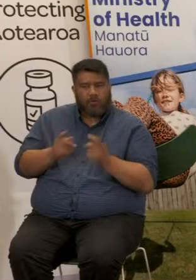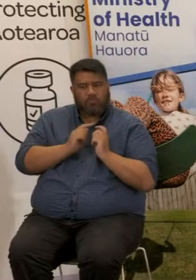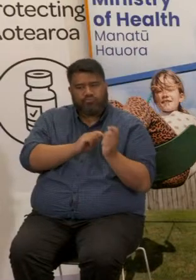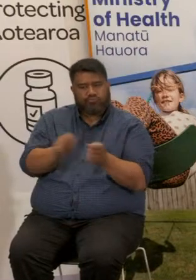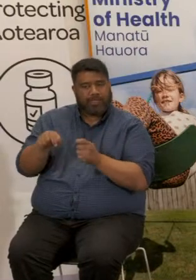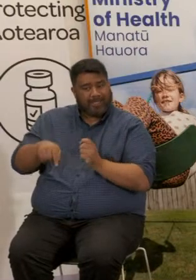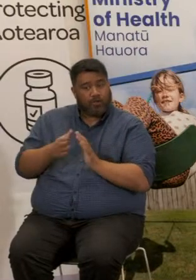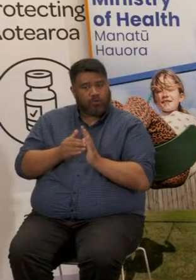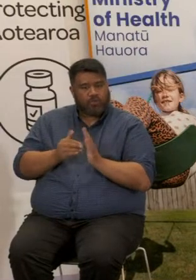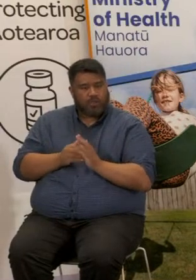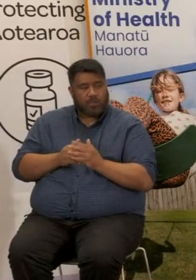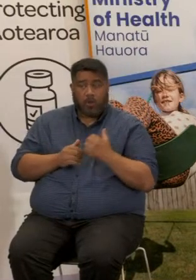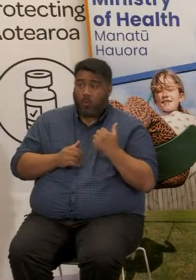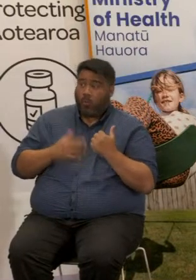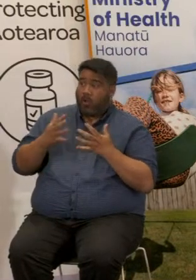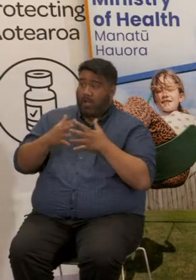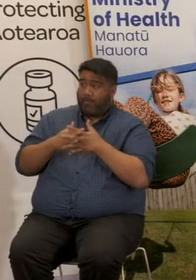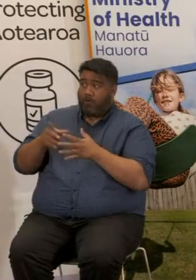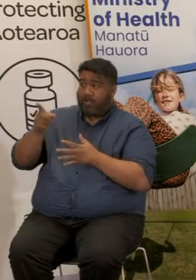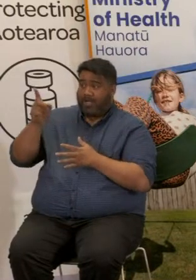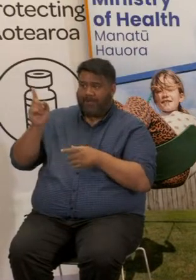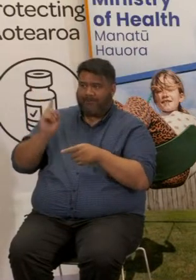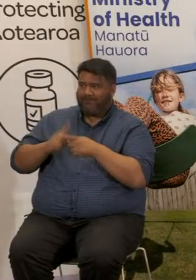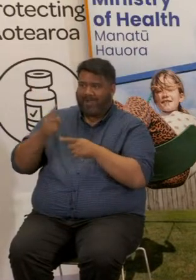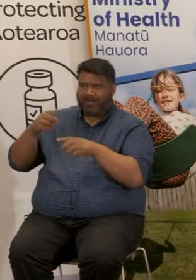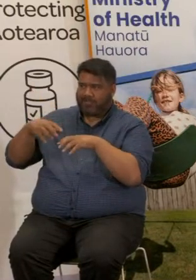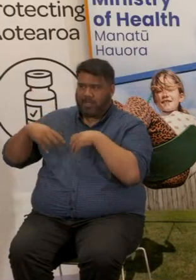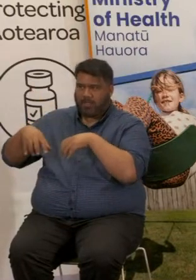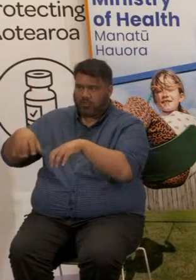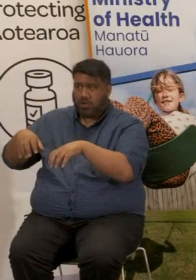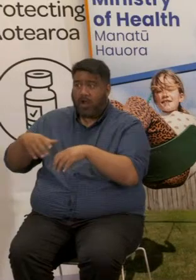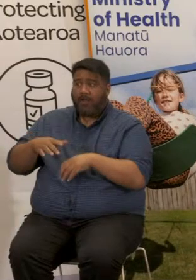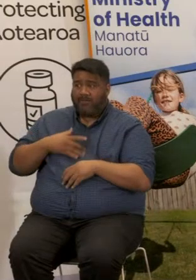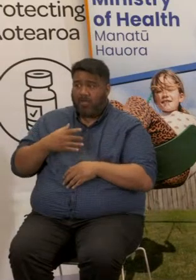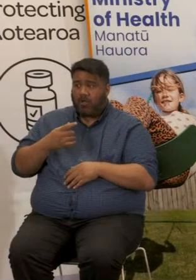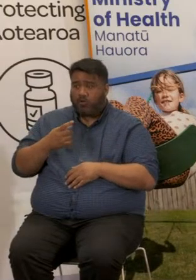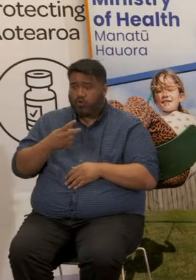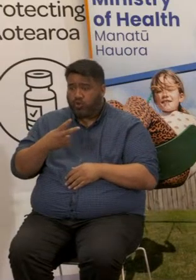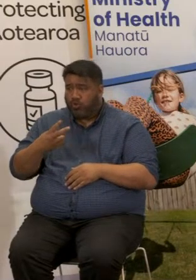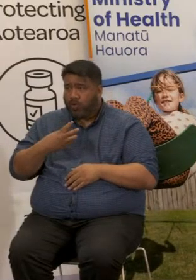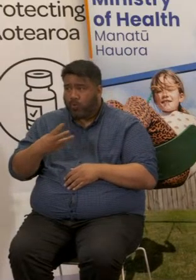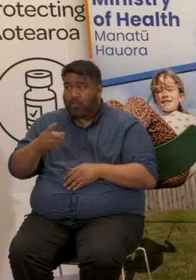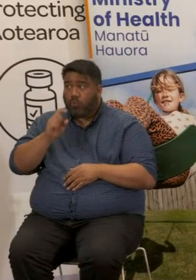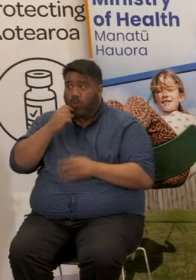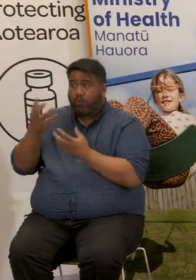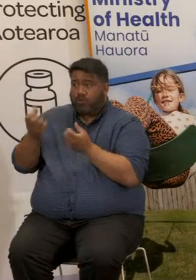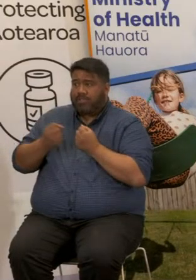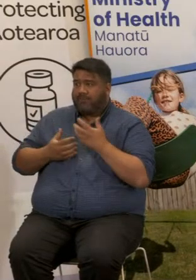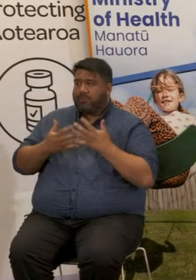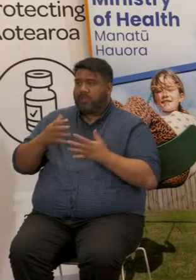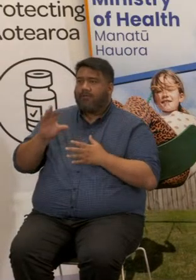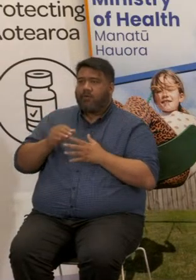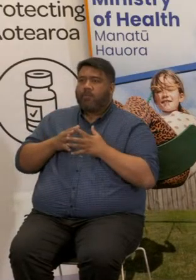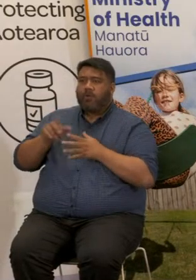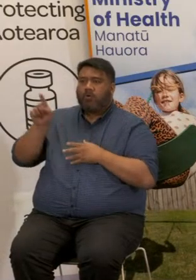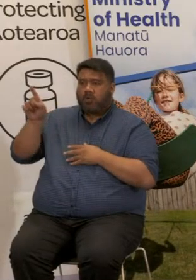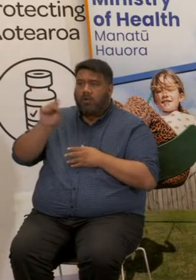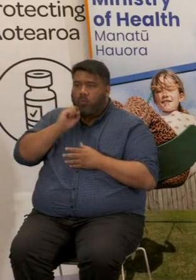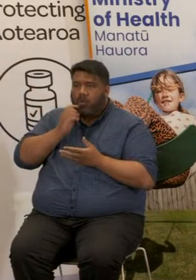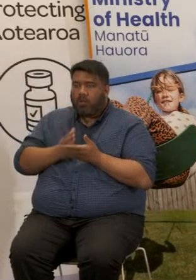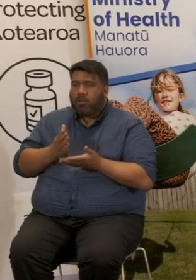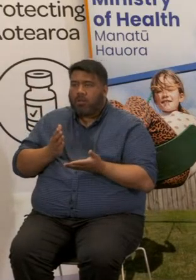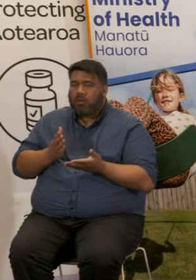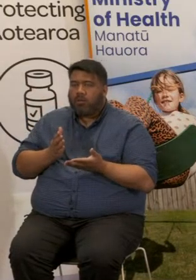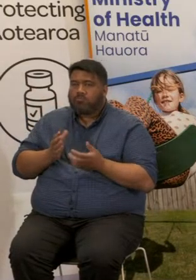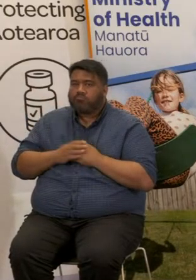data, the Americans are moving very fast. So I think even within weeks we will have data coming out of the States. So from our perspective, like